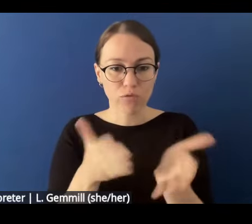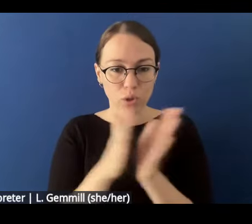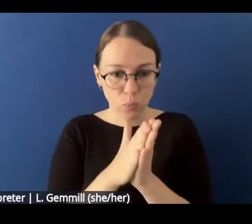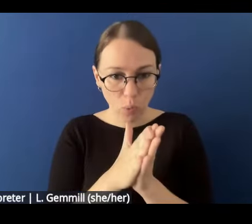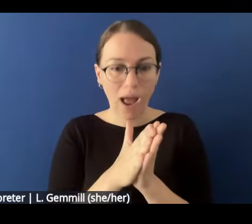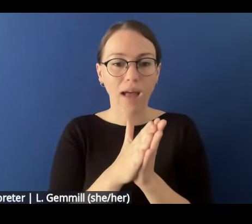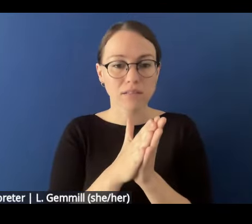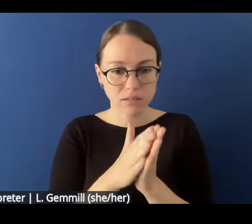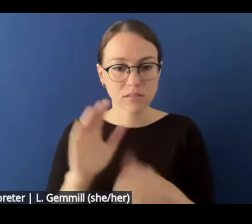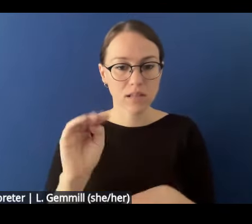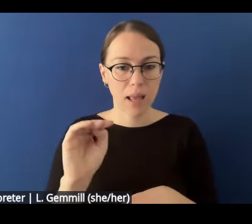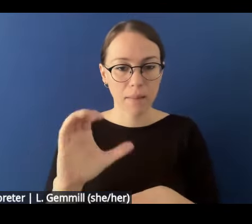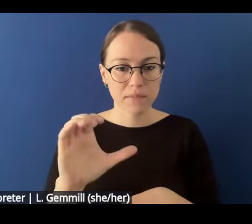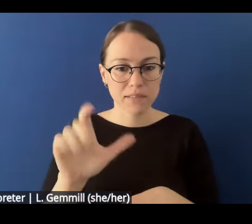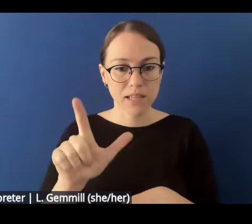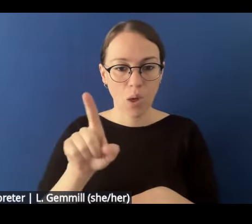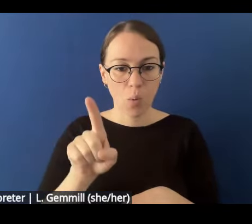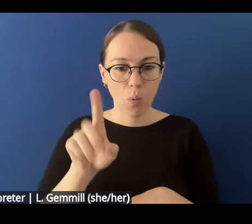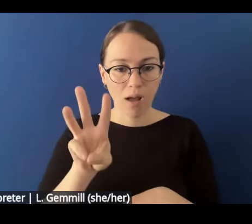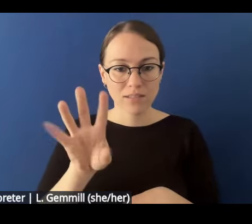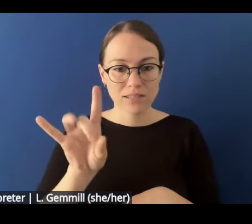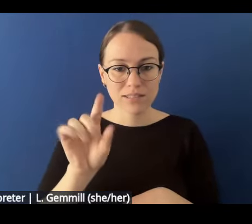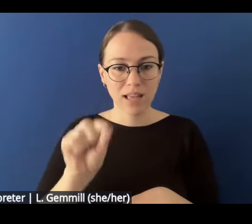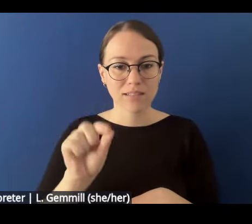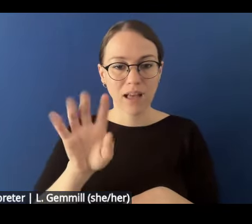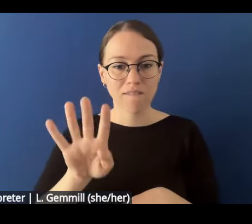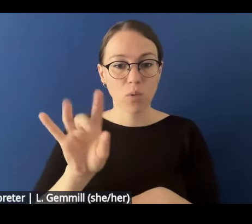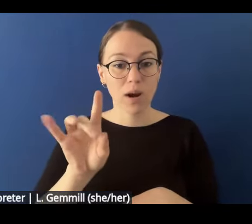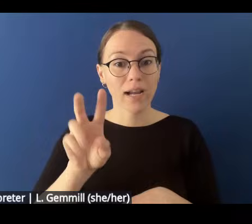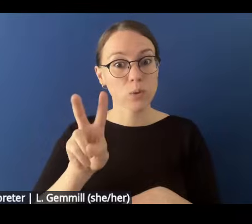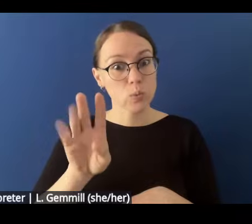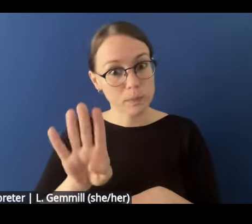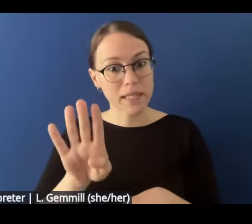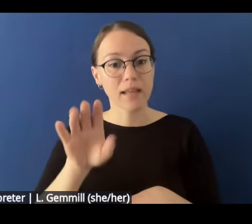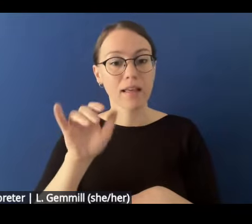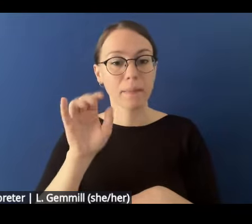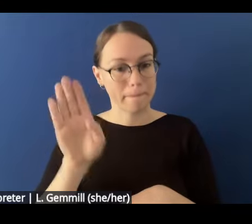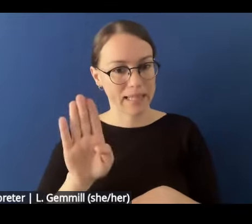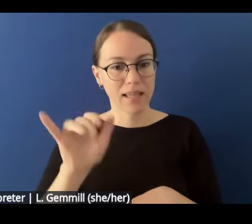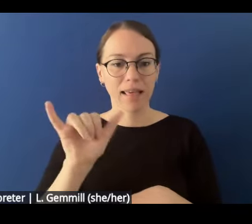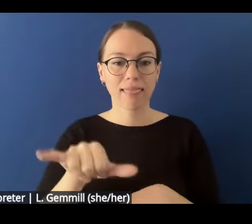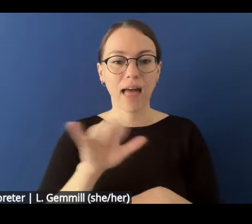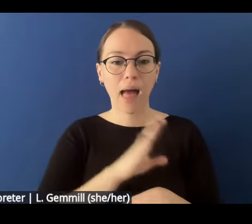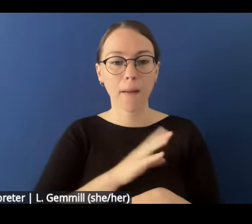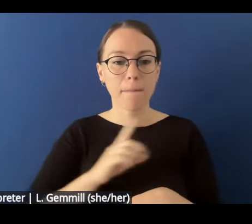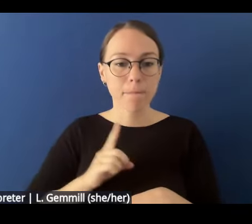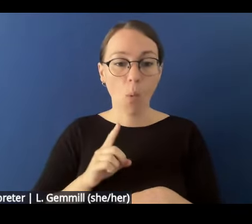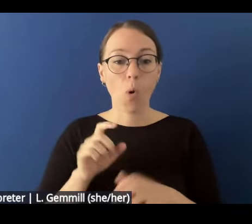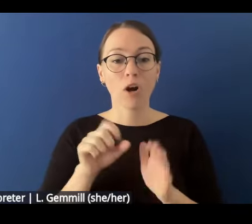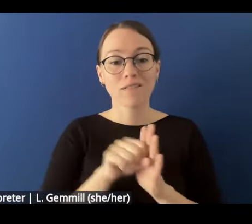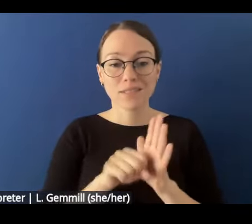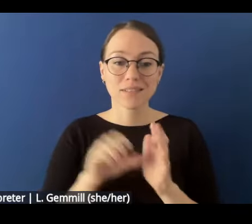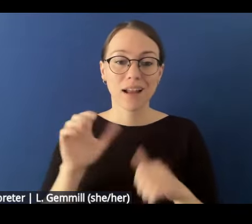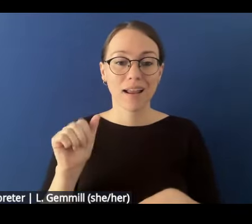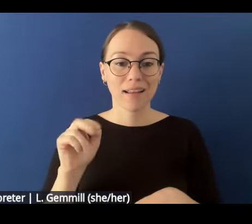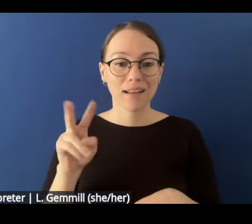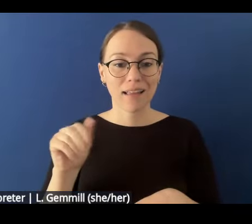168.482B that the Board of State Canvassers approve the content of the summary of the purpose of this petition.